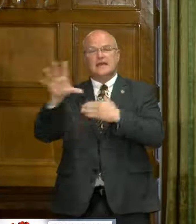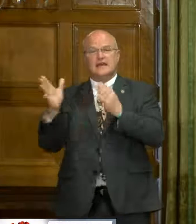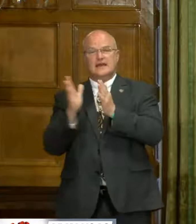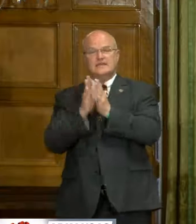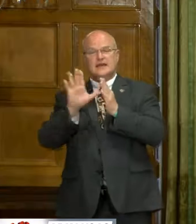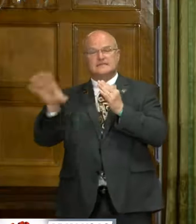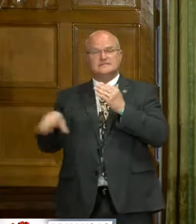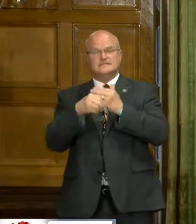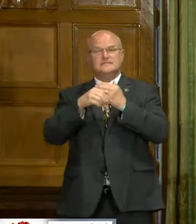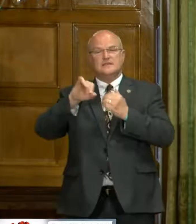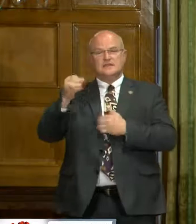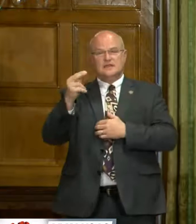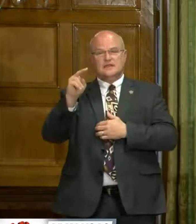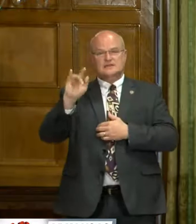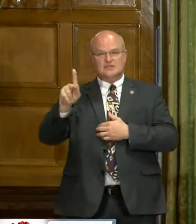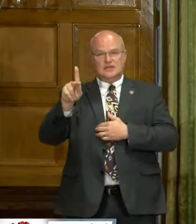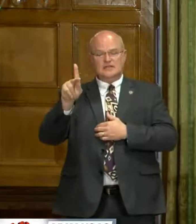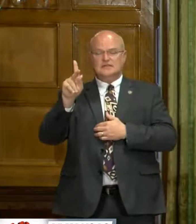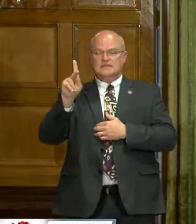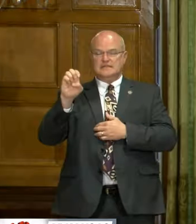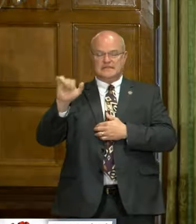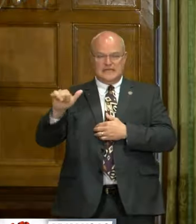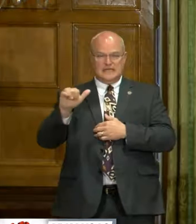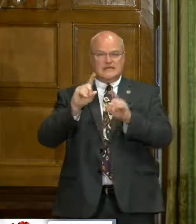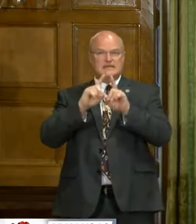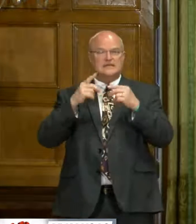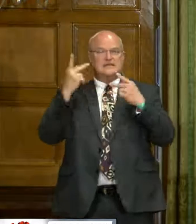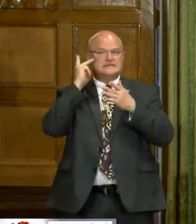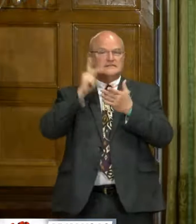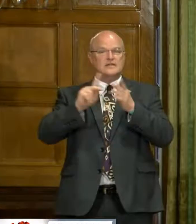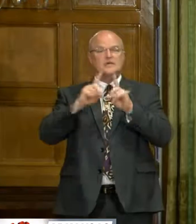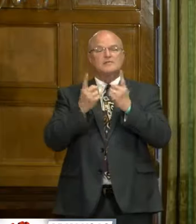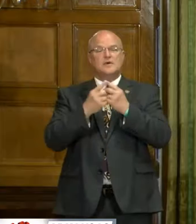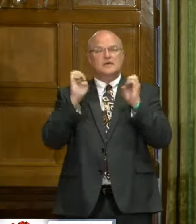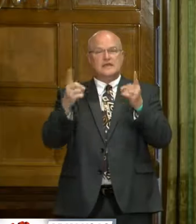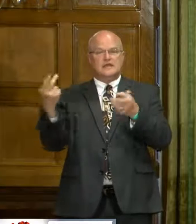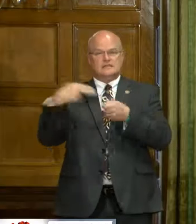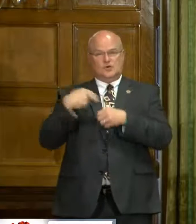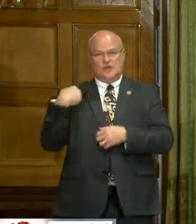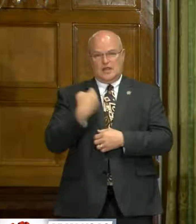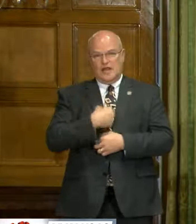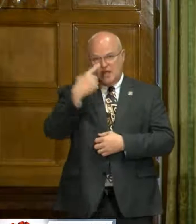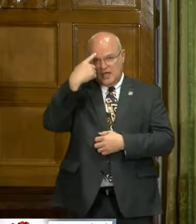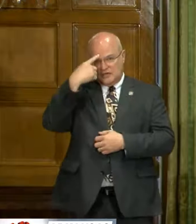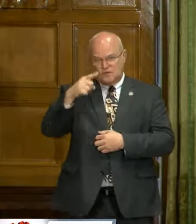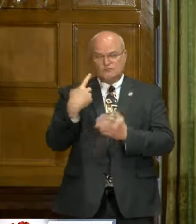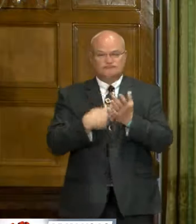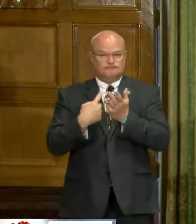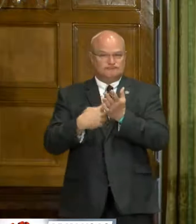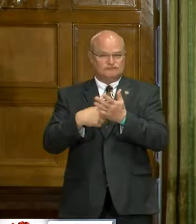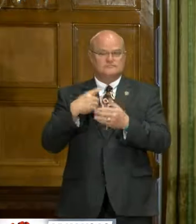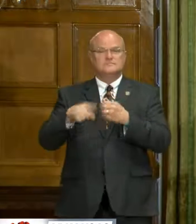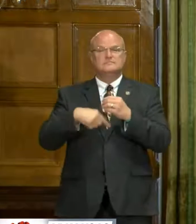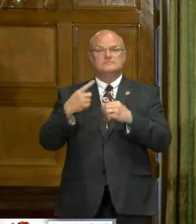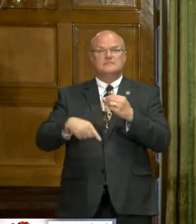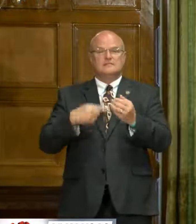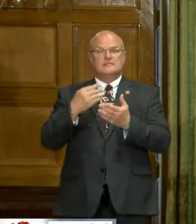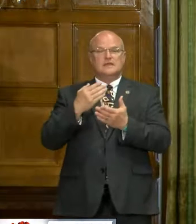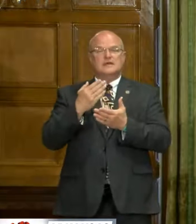asked Johnny Key, our Secretary of the Department of Education, to join us to talk about